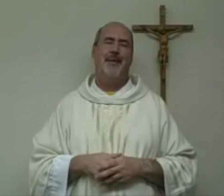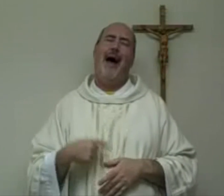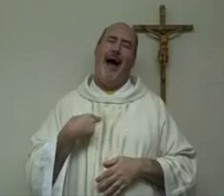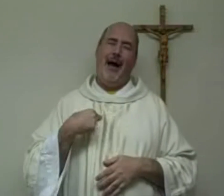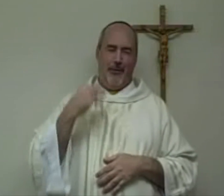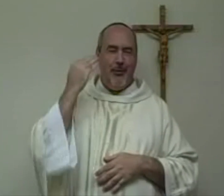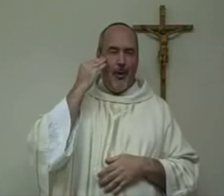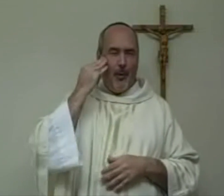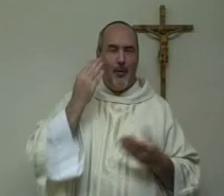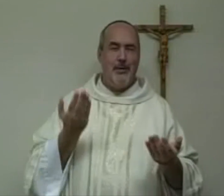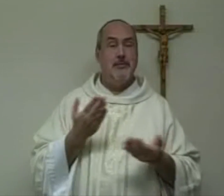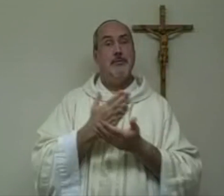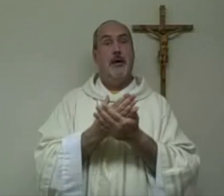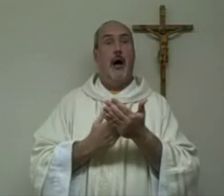communist countries.